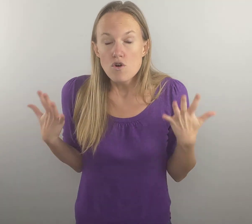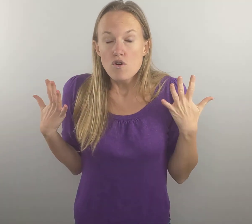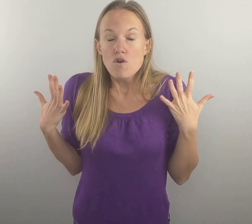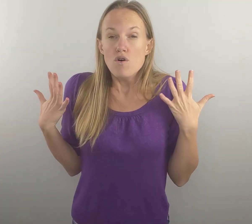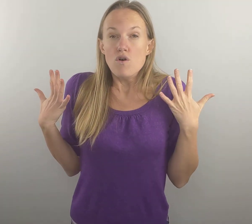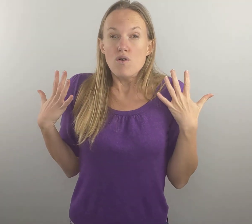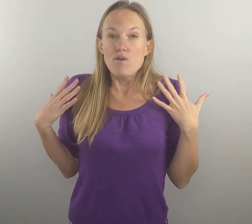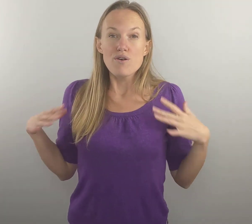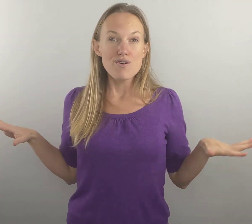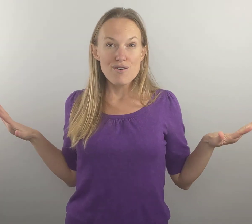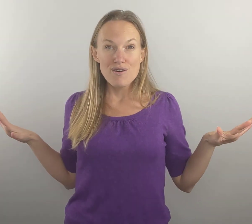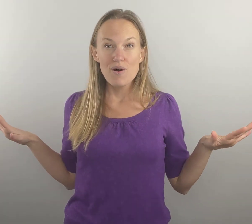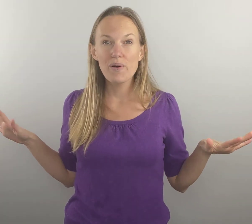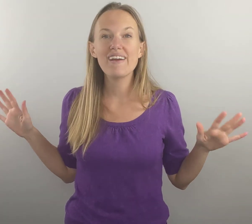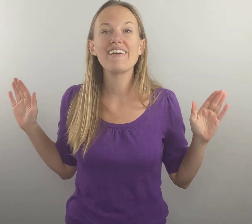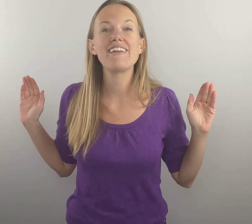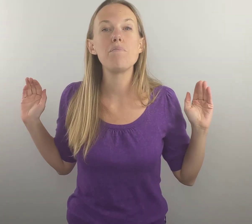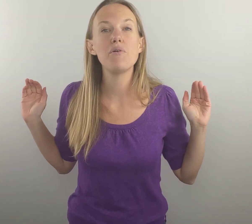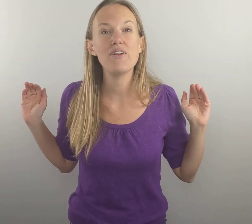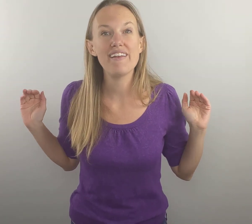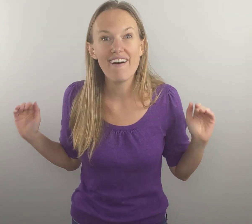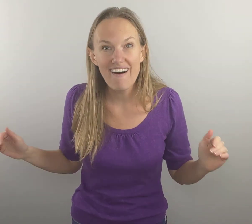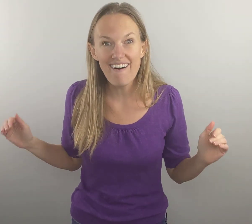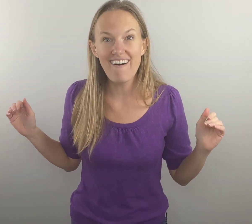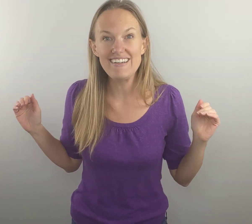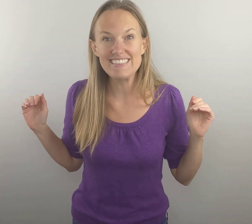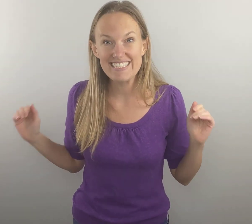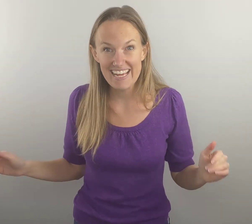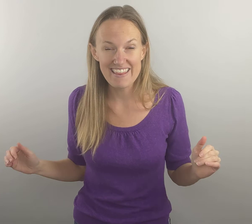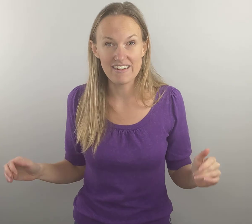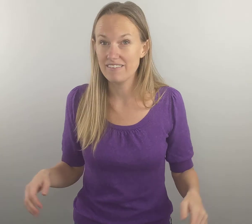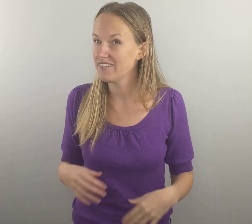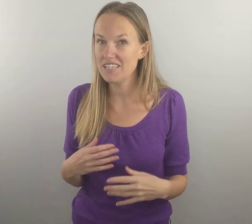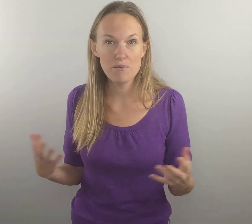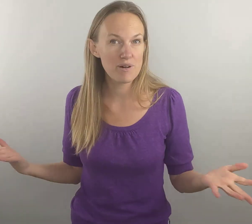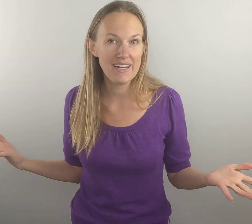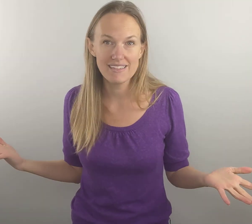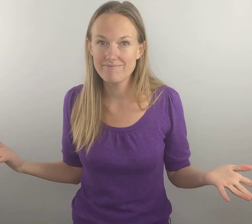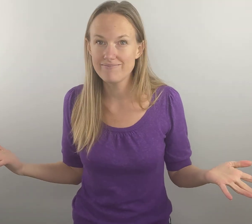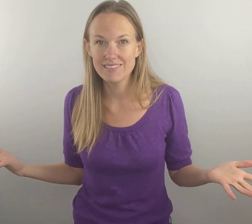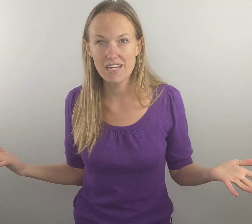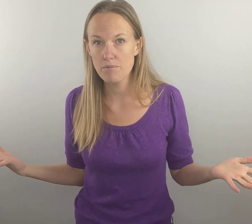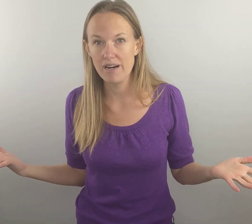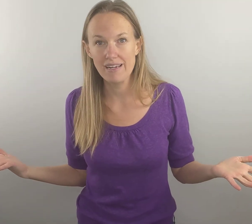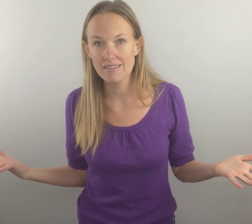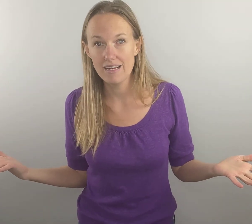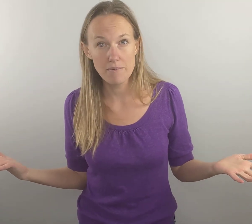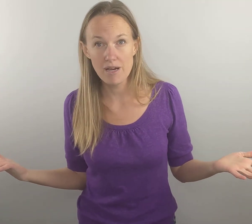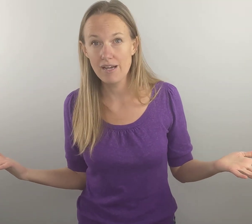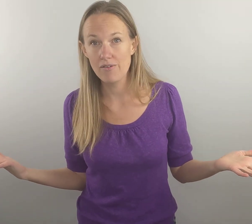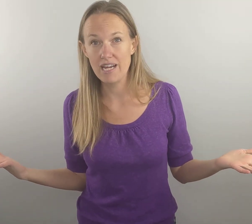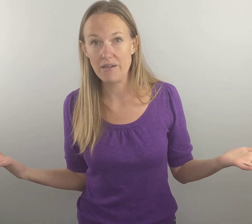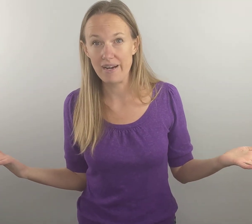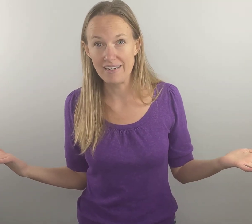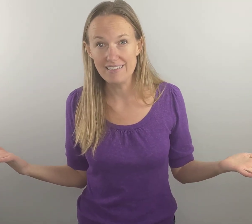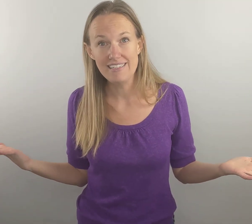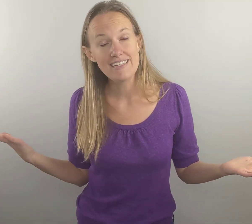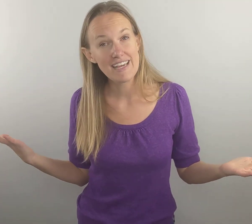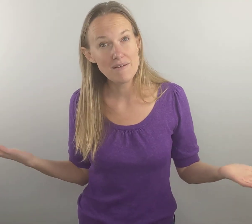breath. We are gonna put it all together. If you need a break, take a break. I'm not going anywhere. Okay, when